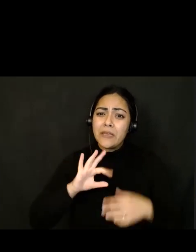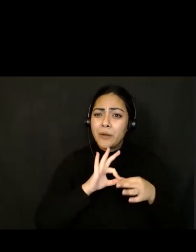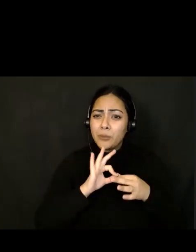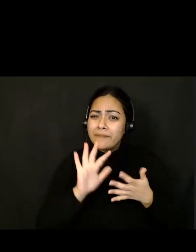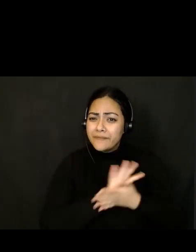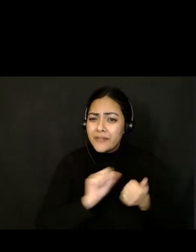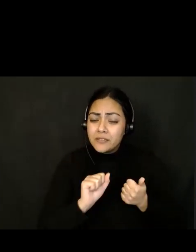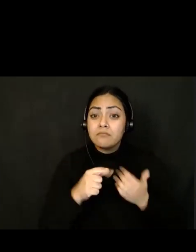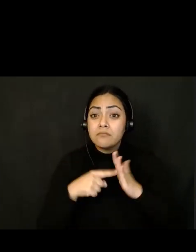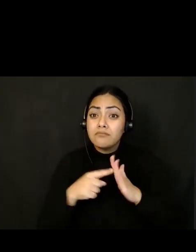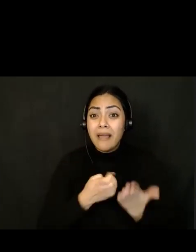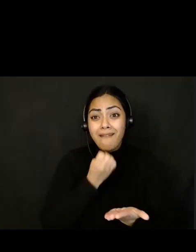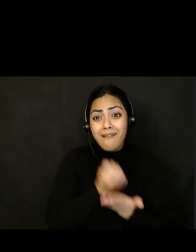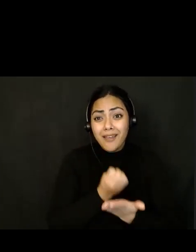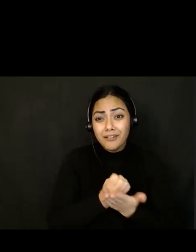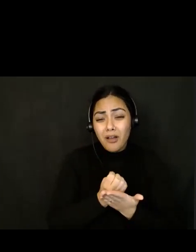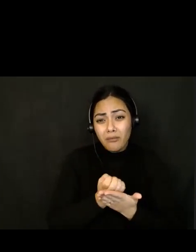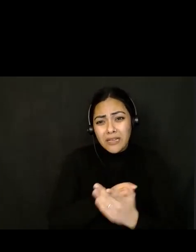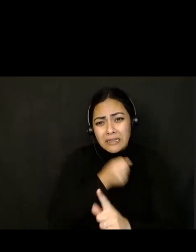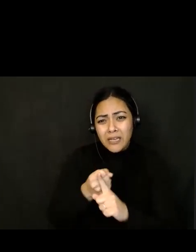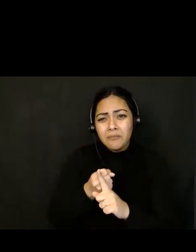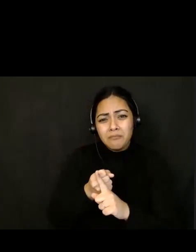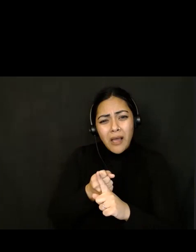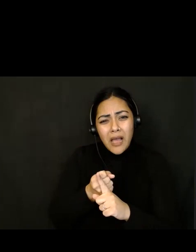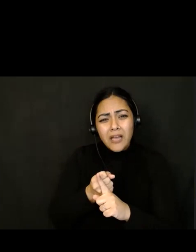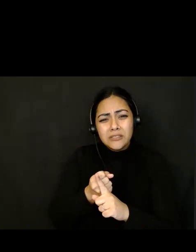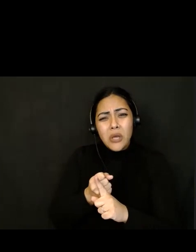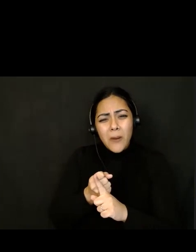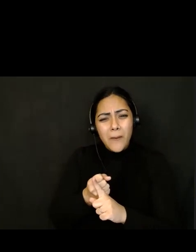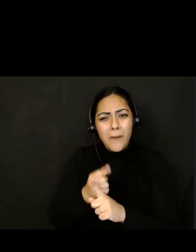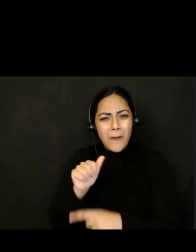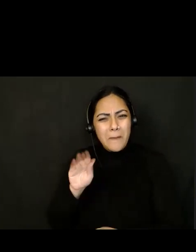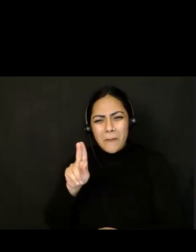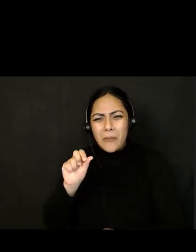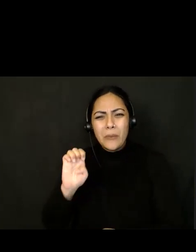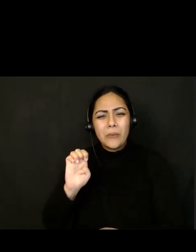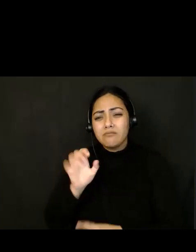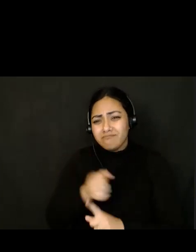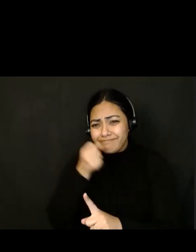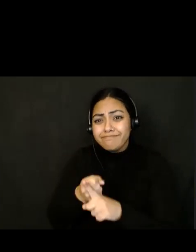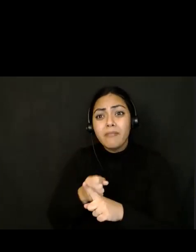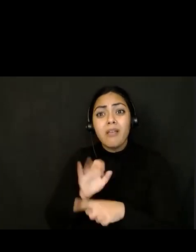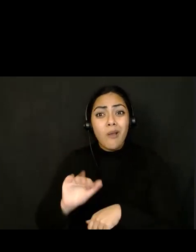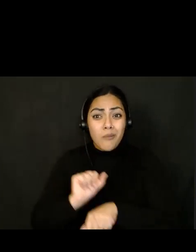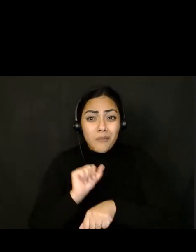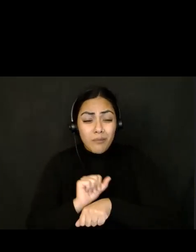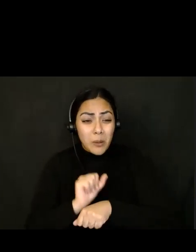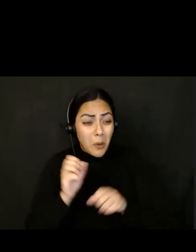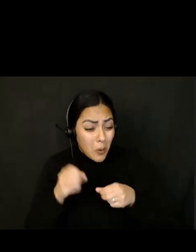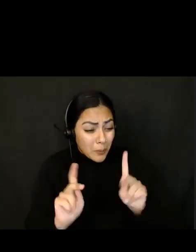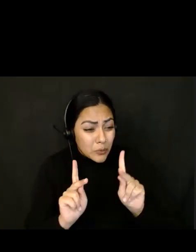economic impacts of abuse are far-reaching, limiting employment opportunities and career